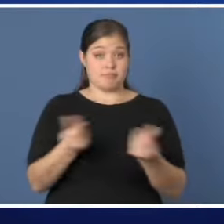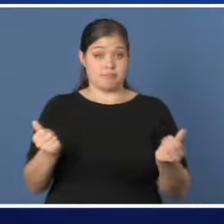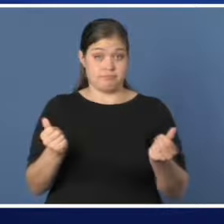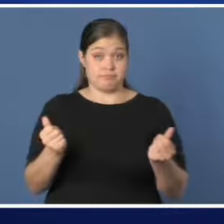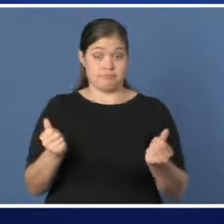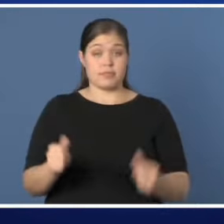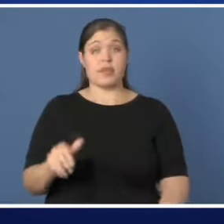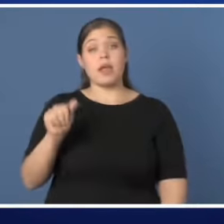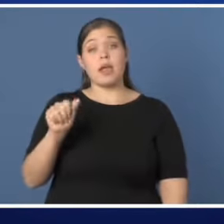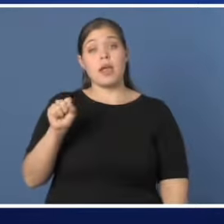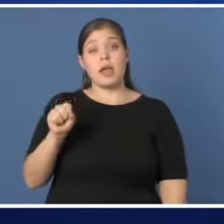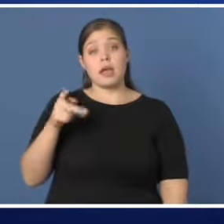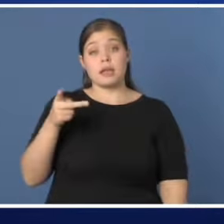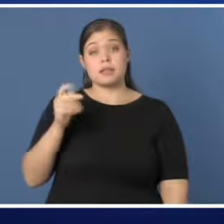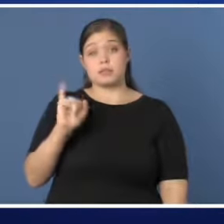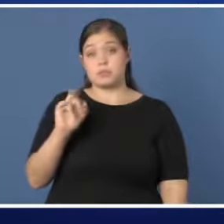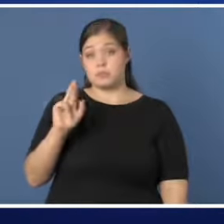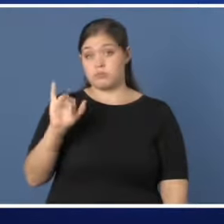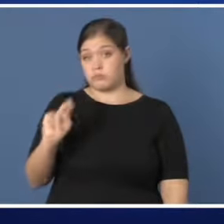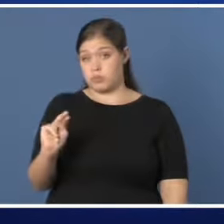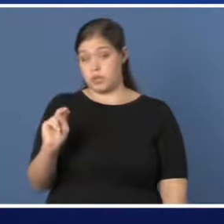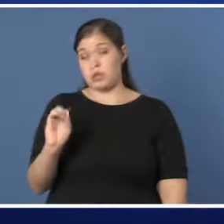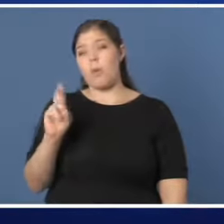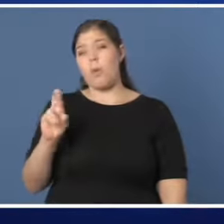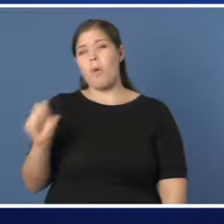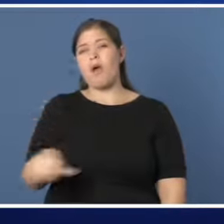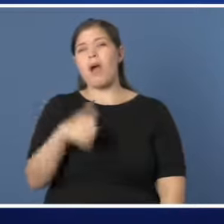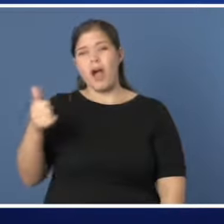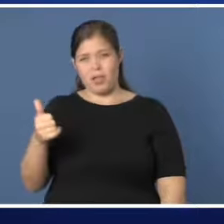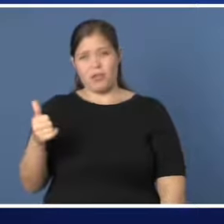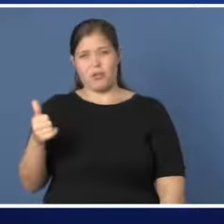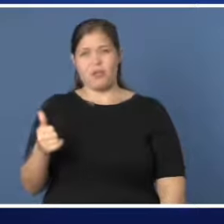aspirin or non-aspirin pain reliever,